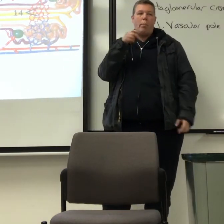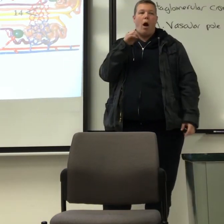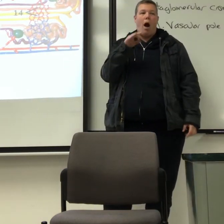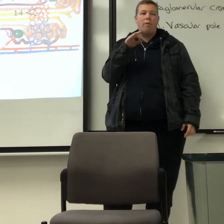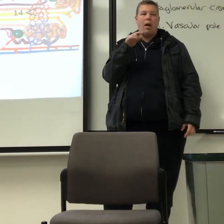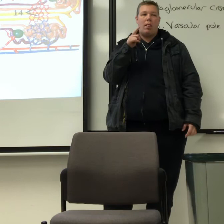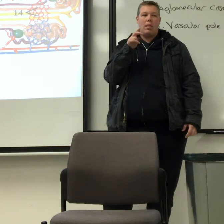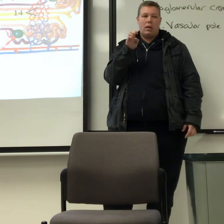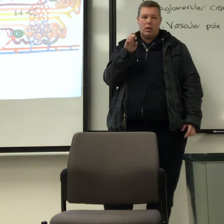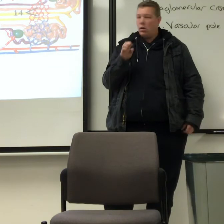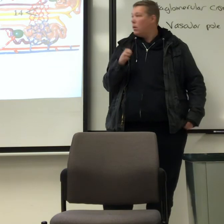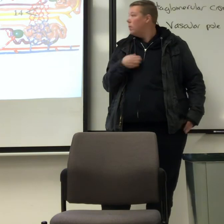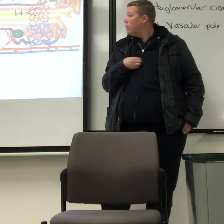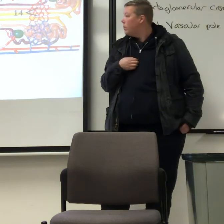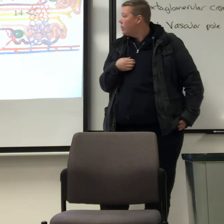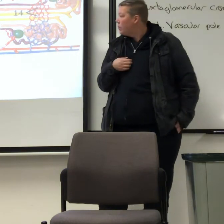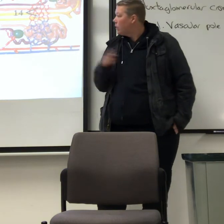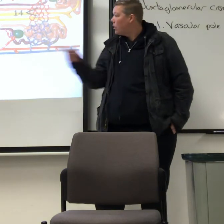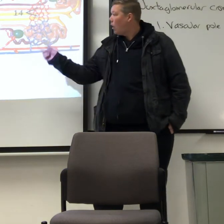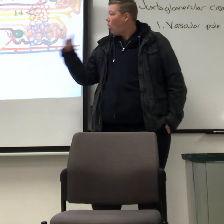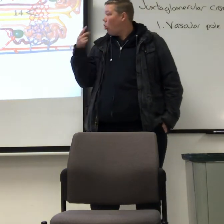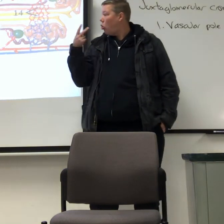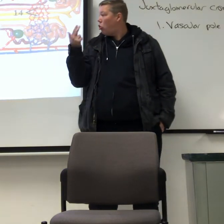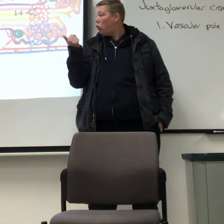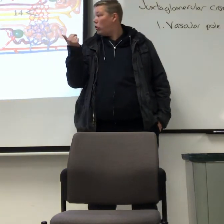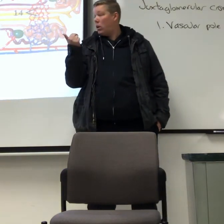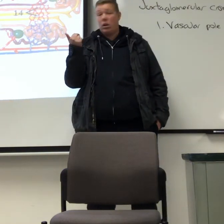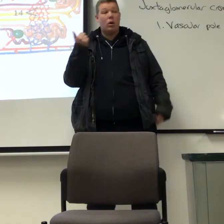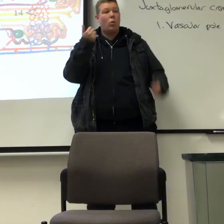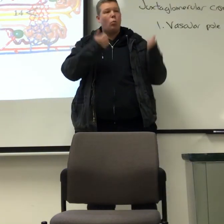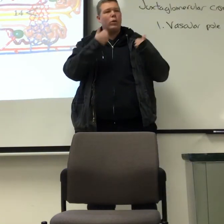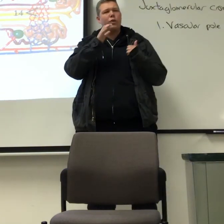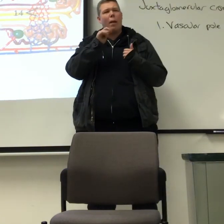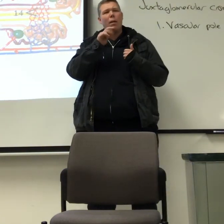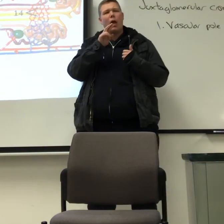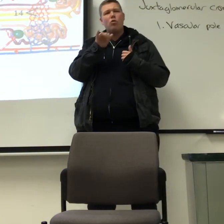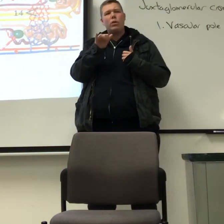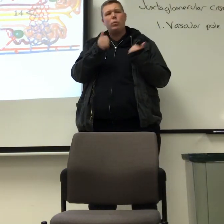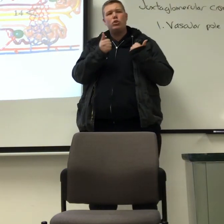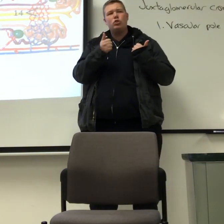12. 13 is which capillary?